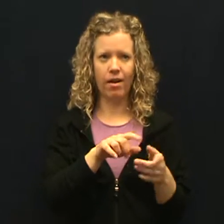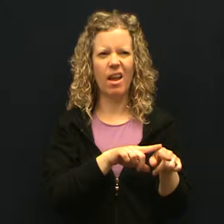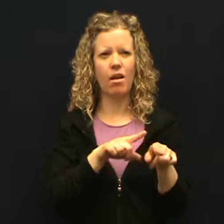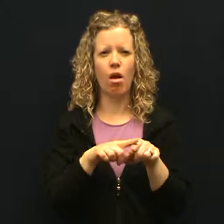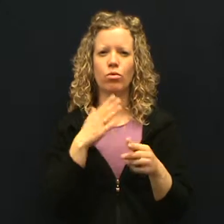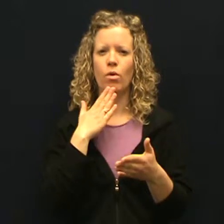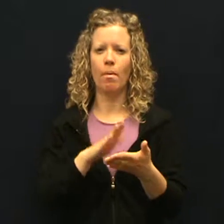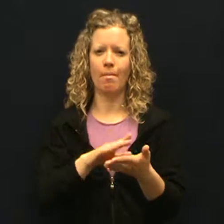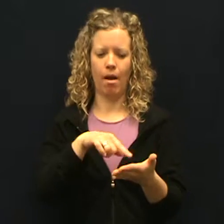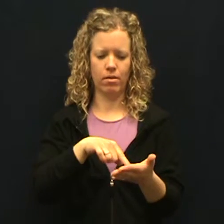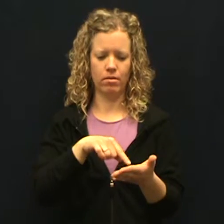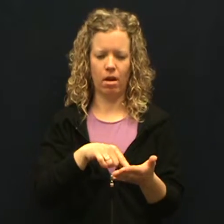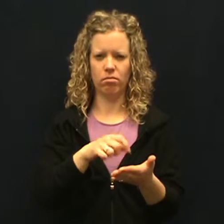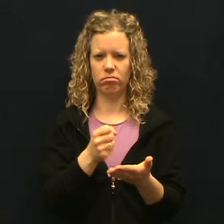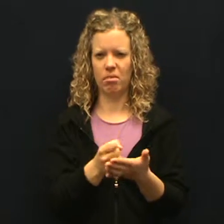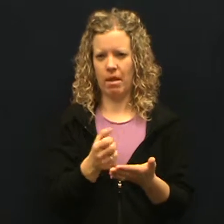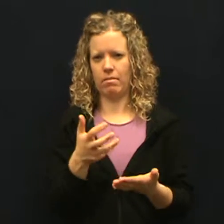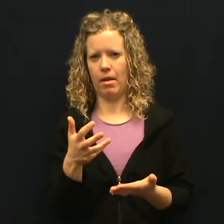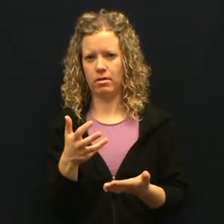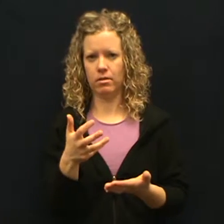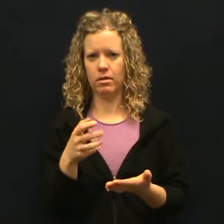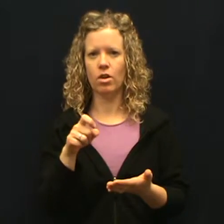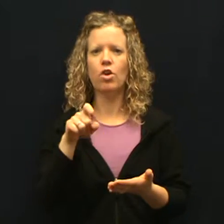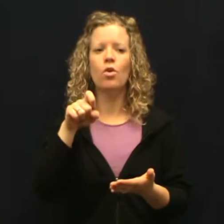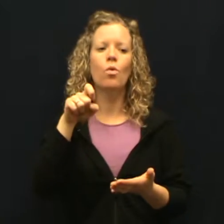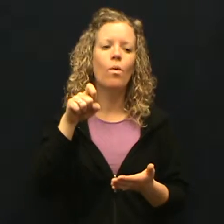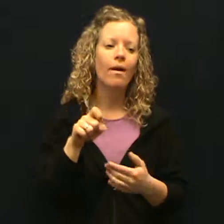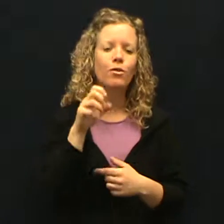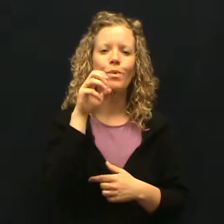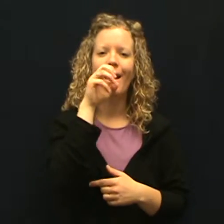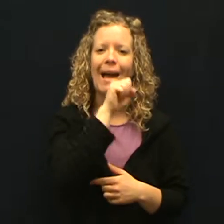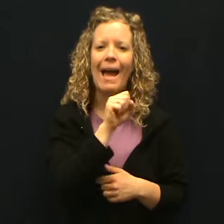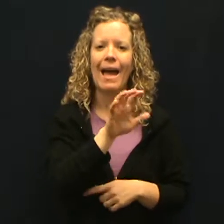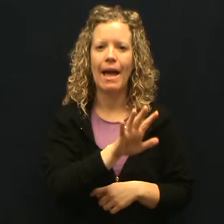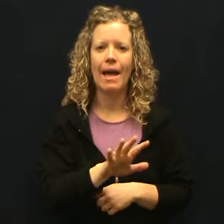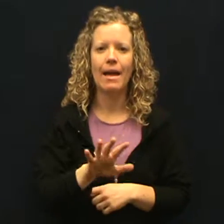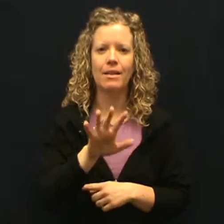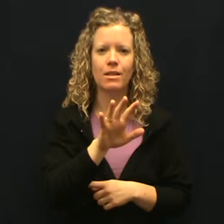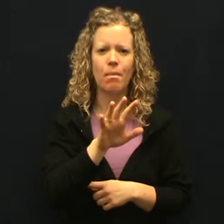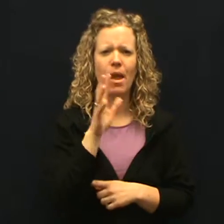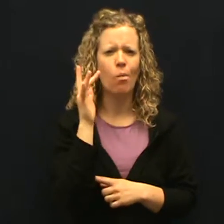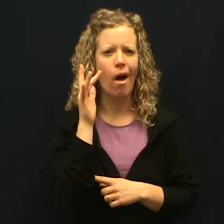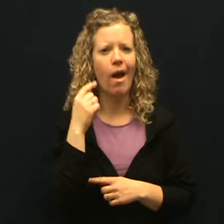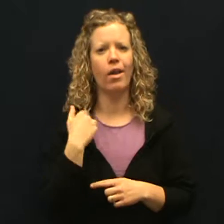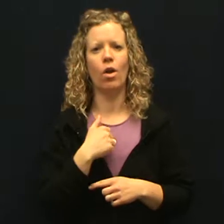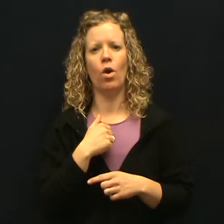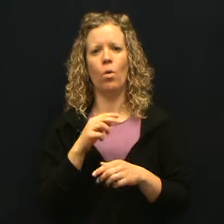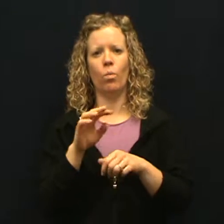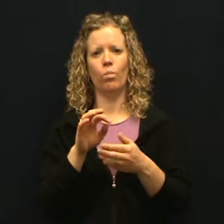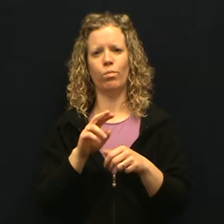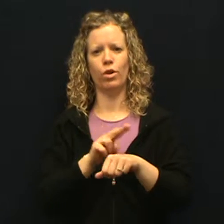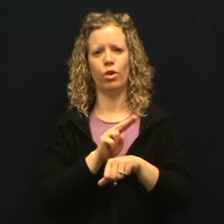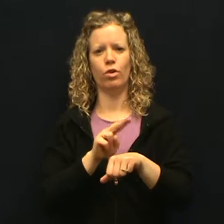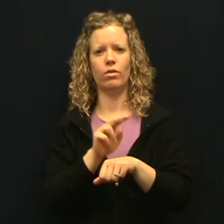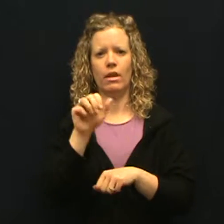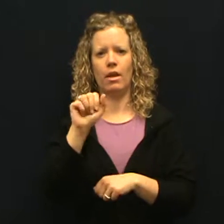expense, again, using estimates because we're on the accrual basis of accounting and we don't know yet